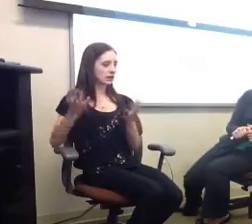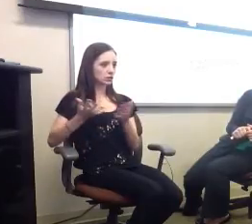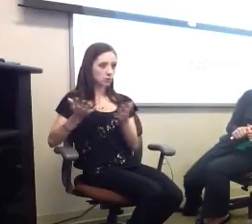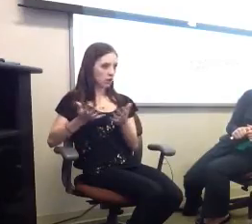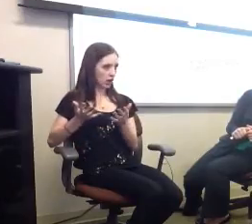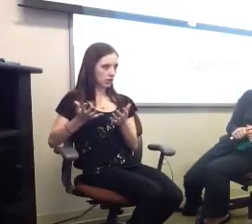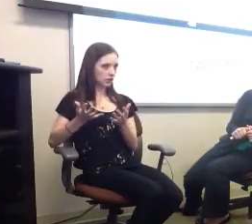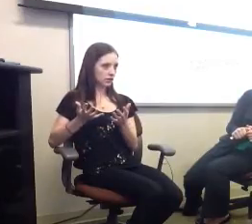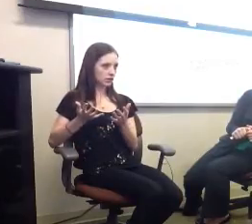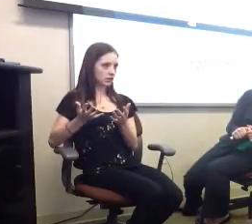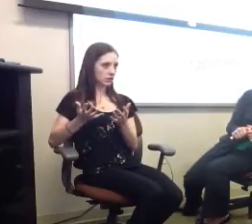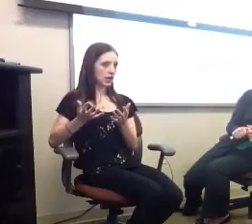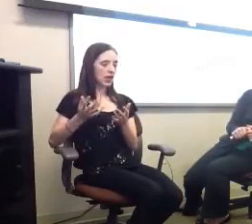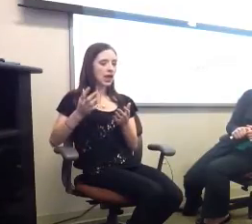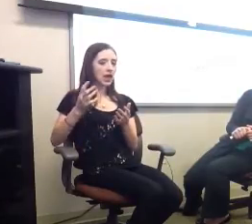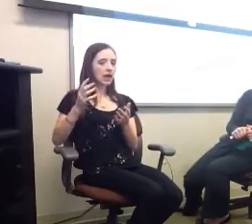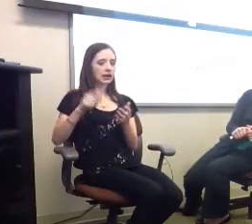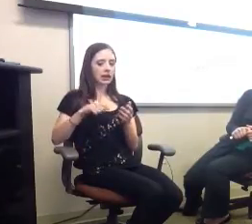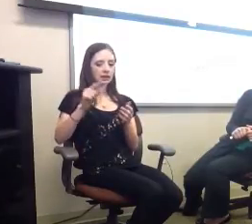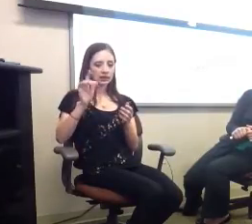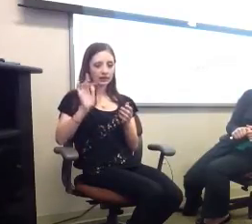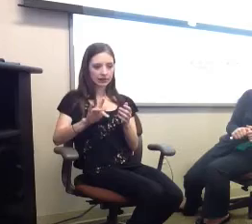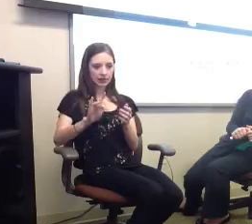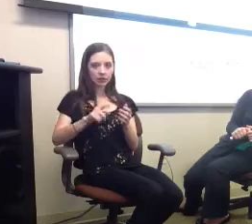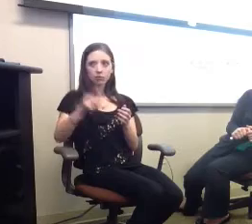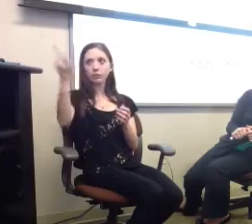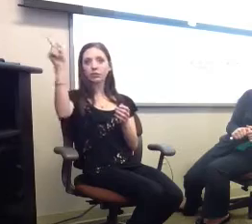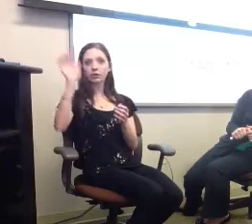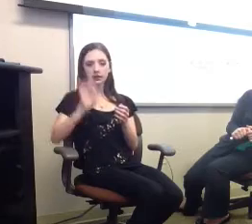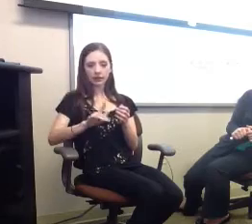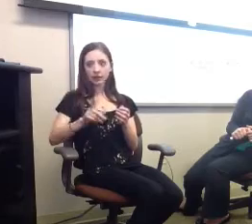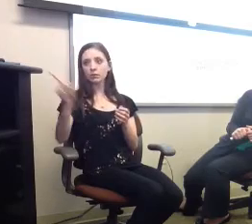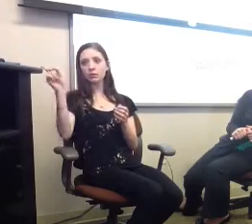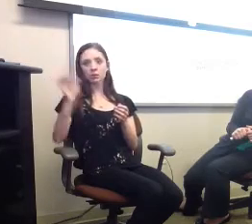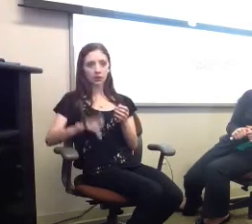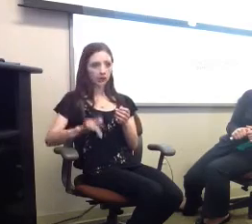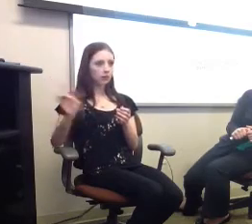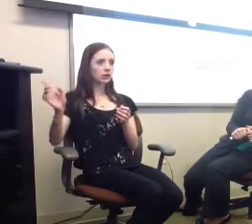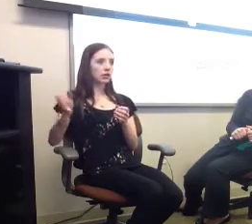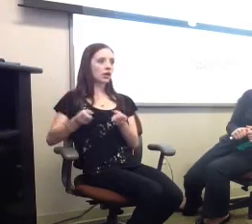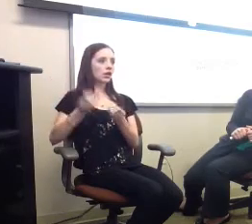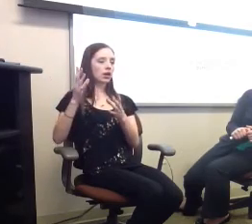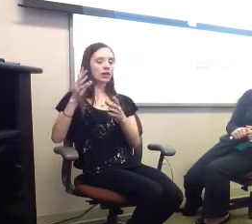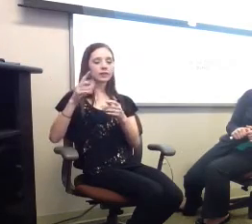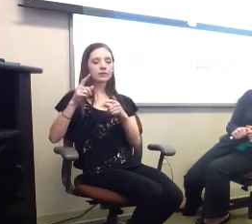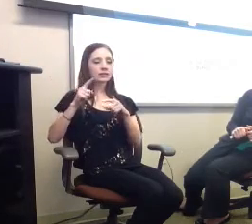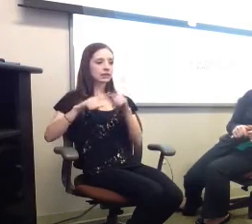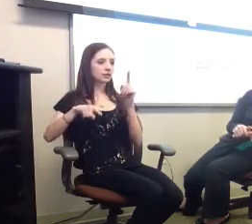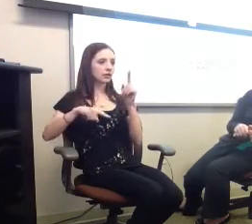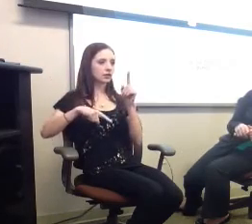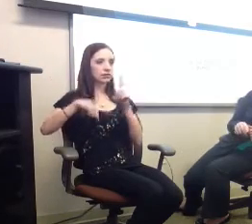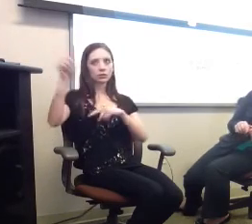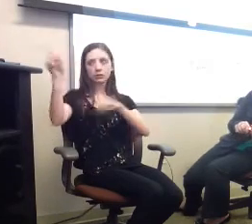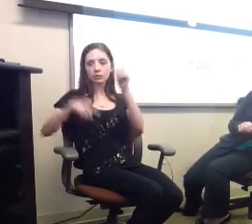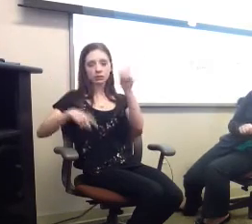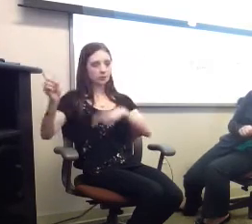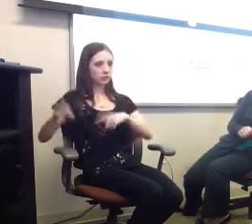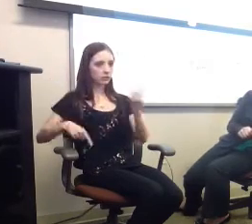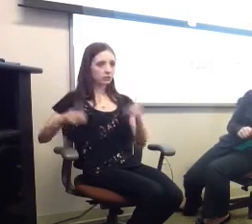it. Because it really depends on each person's individual circumstances. And if you go in and you do use like a tax